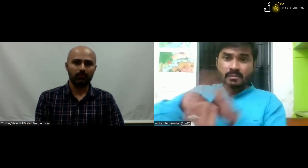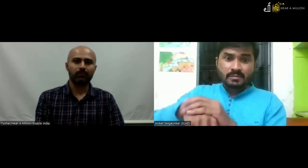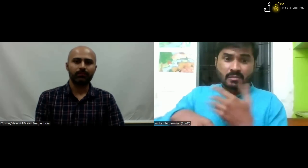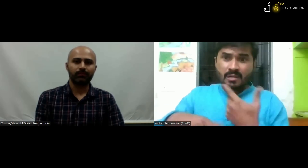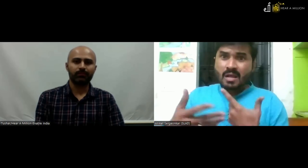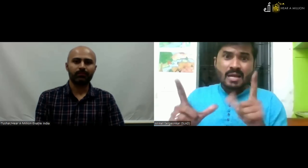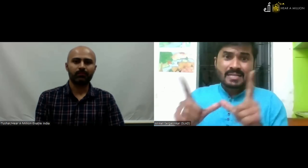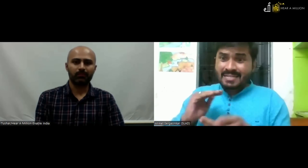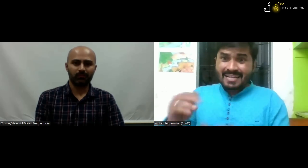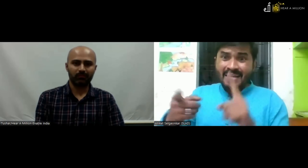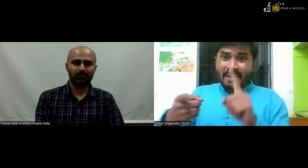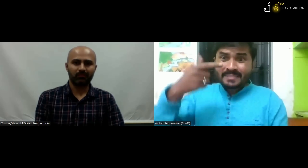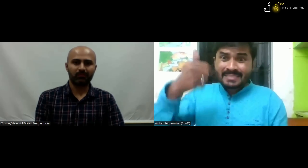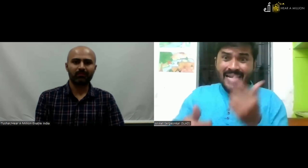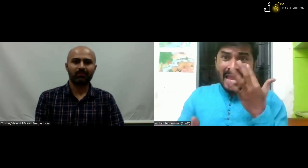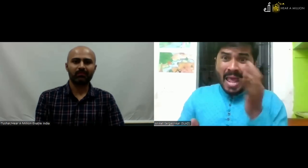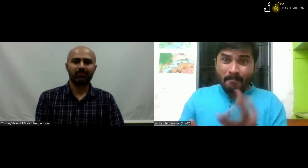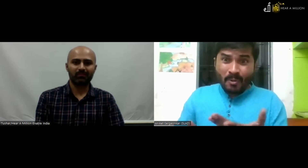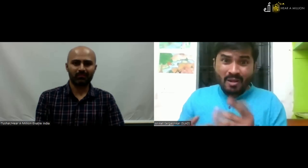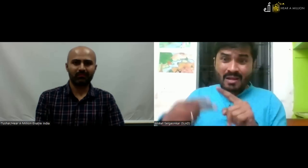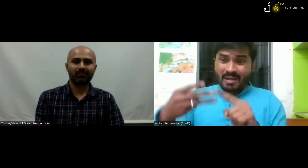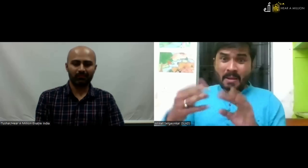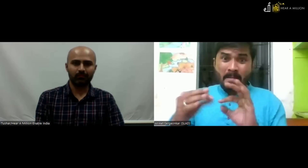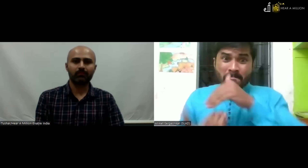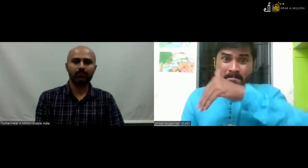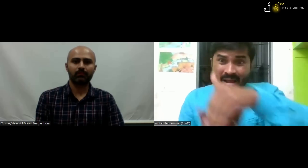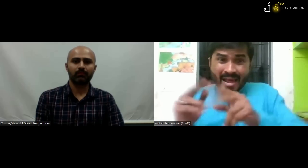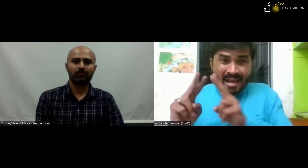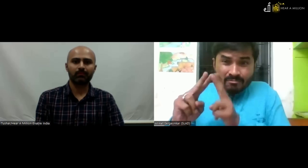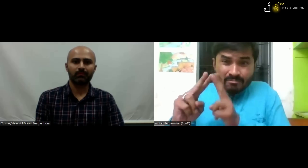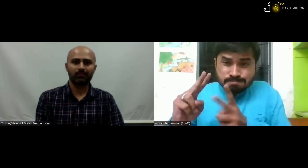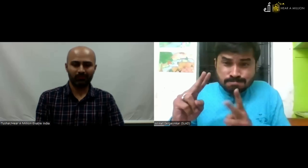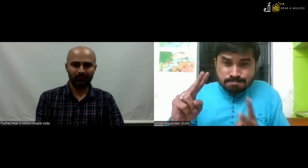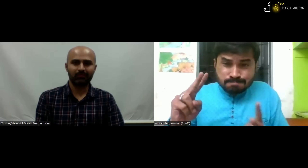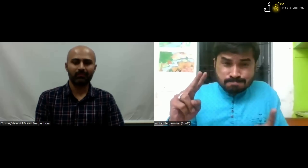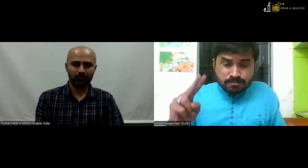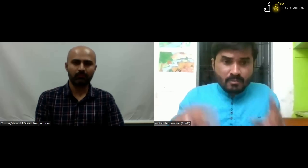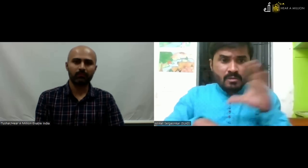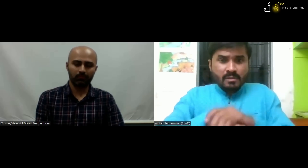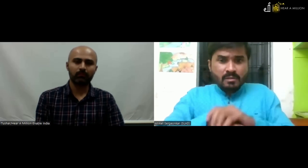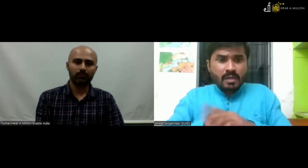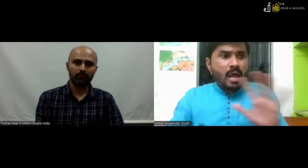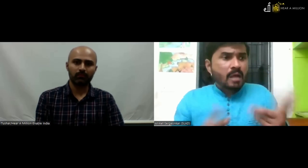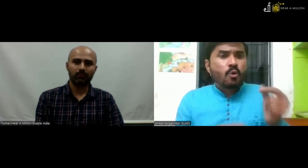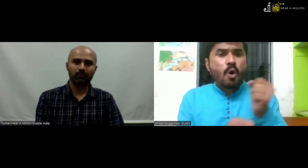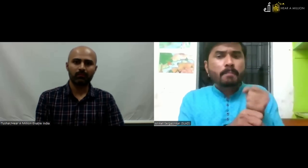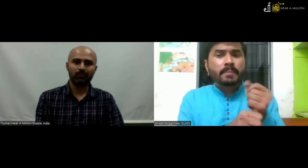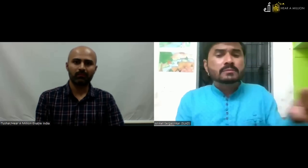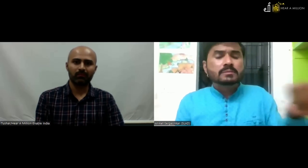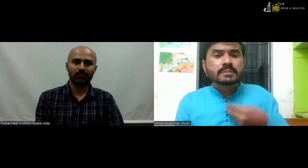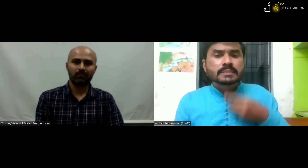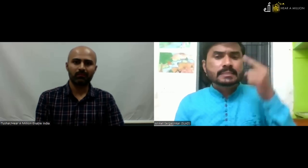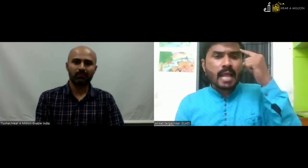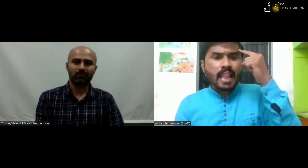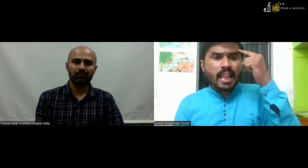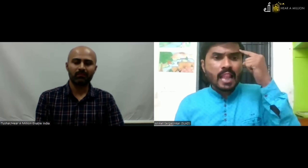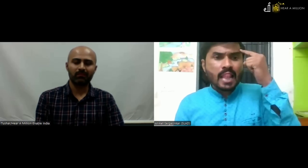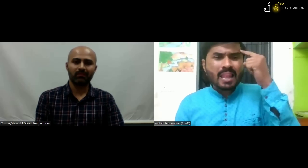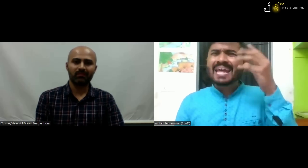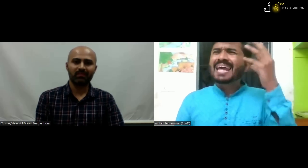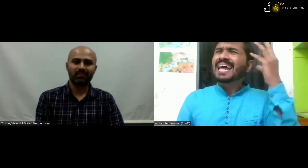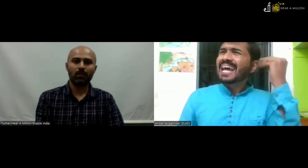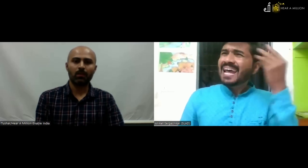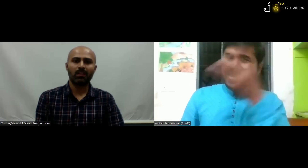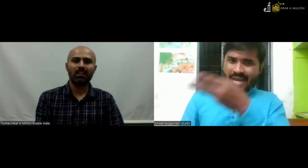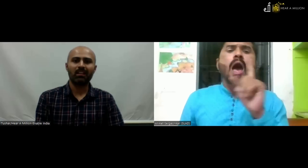sometimes they are having a medical condition in that situation, and our children who are having an exam, and our relative, we have to go, and